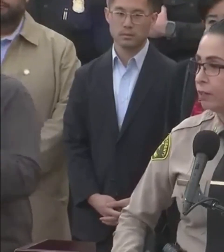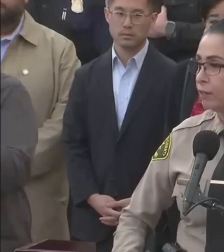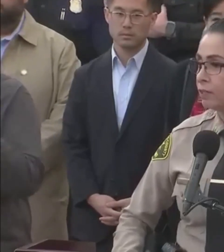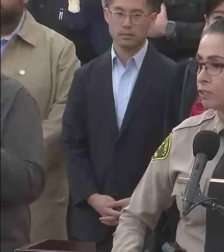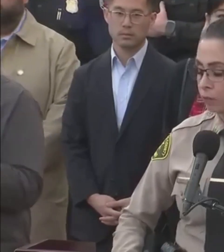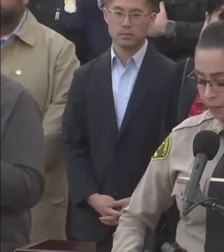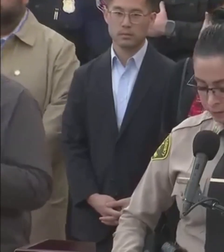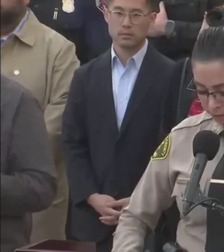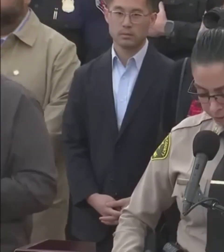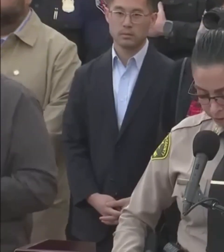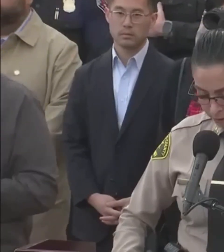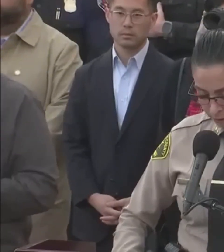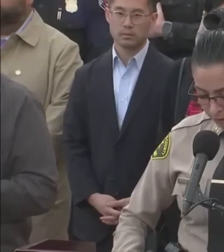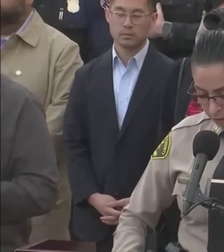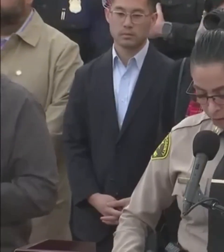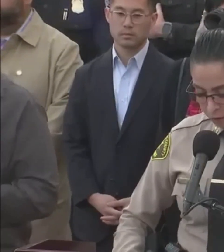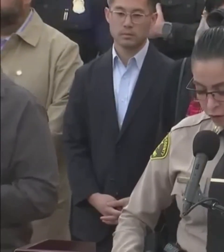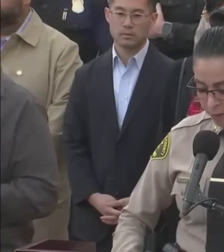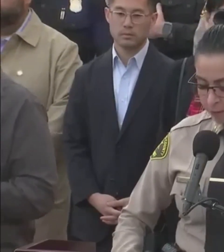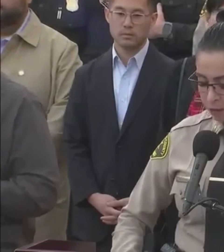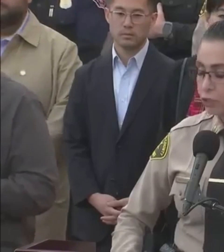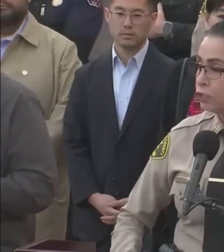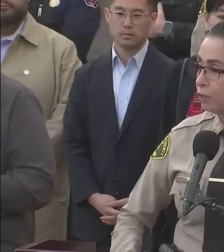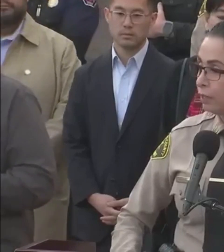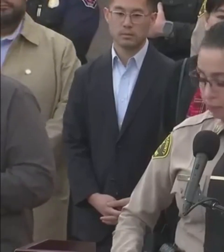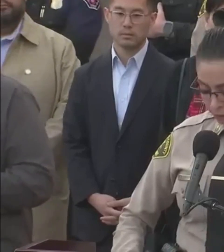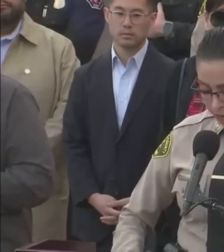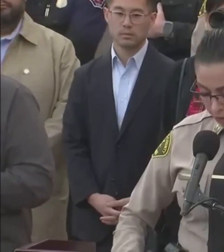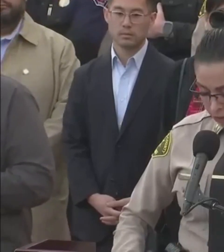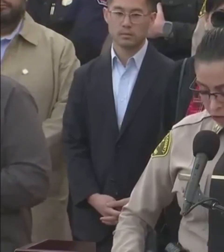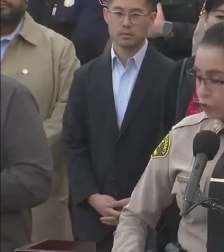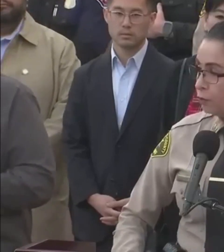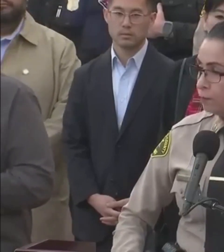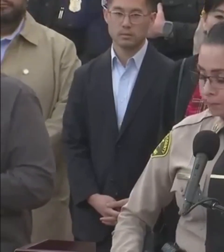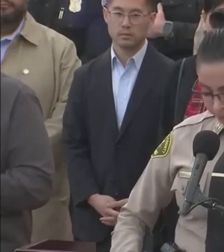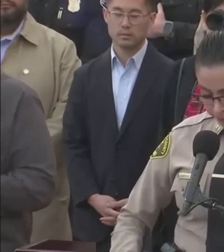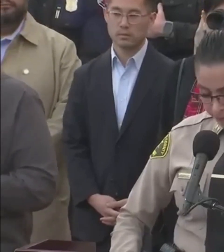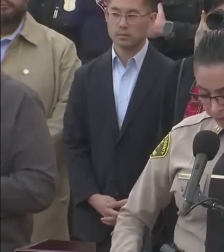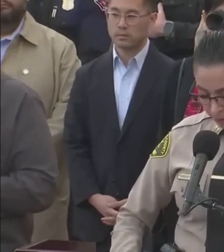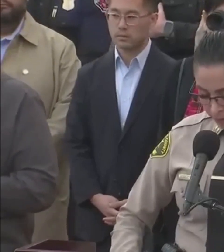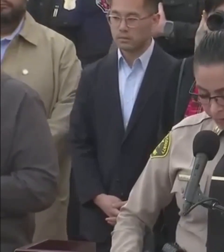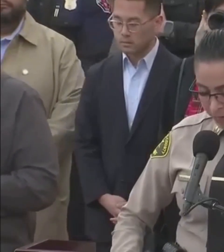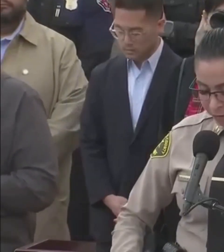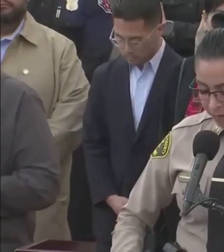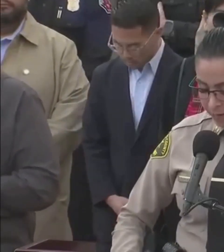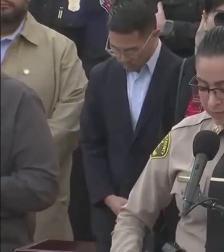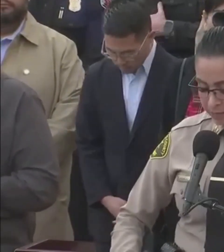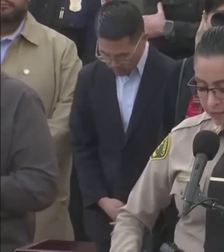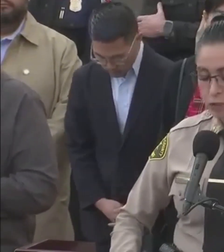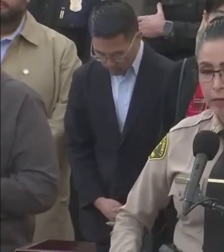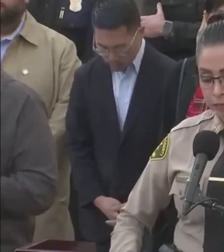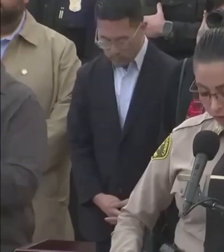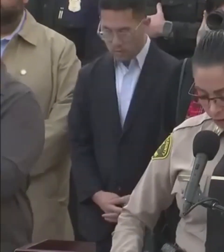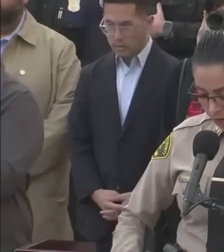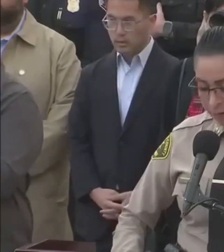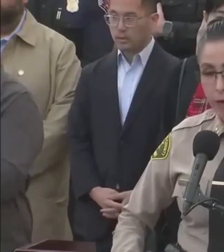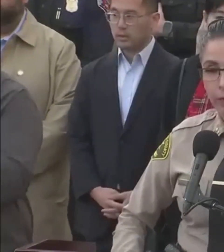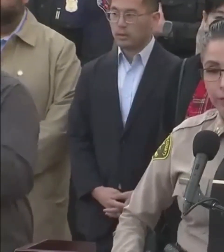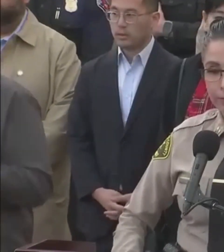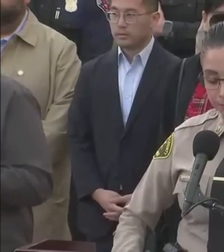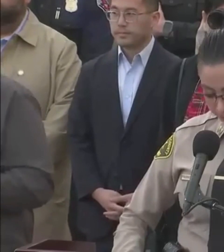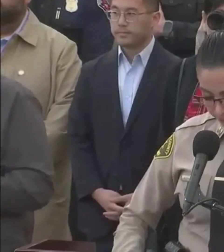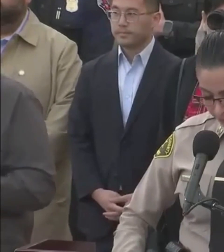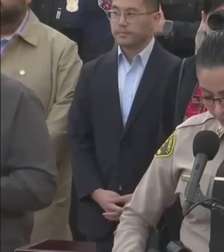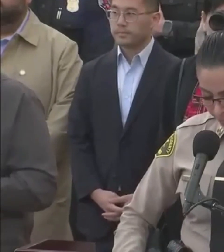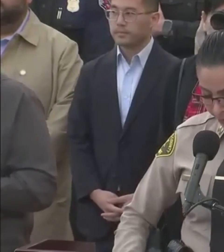Monterey Park, where somewhere around 10 individuals were killed on Saturday night, January 21. Update: Monterey Park